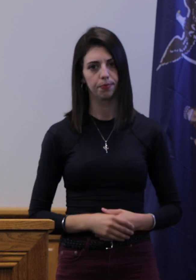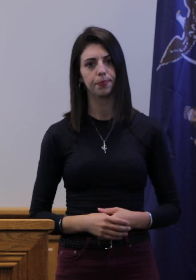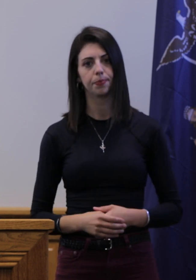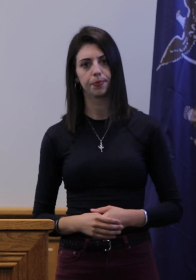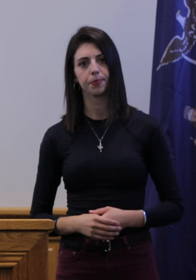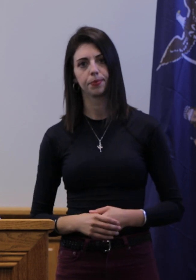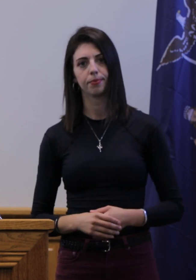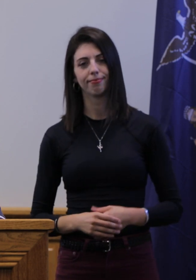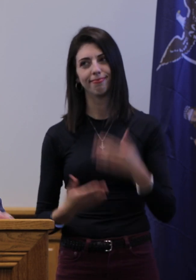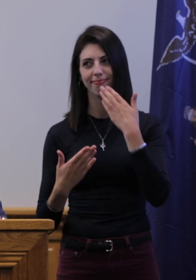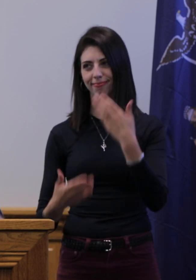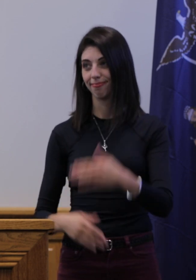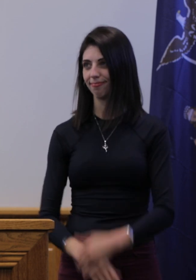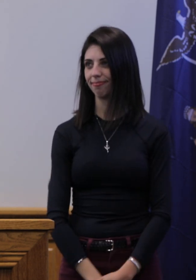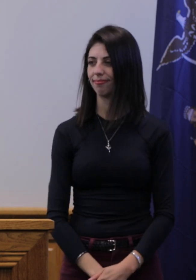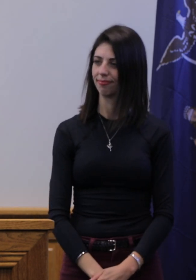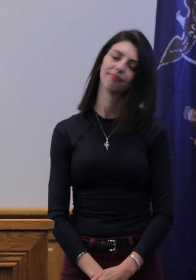isolation. Thank you.